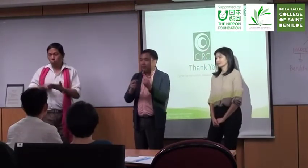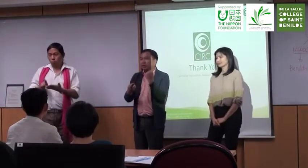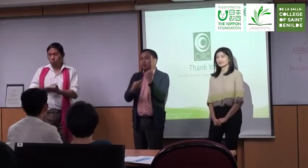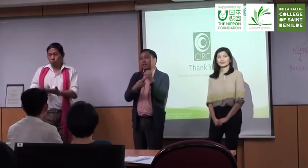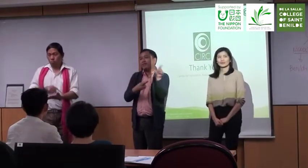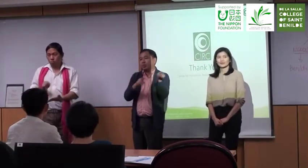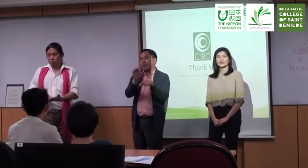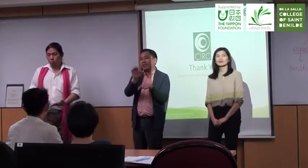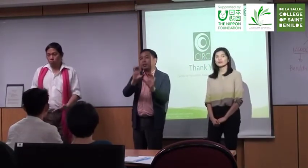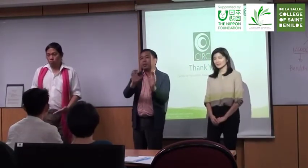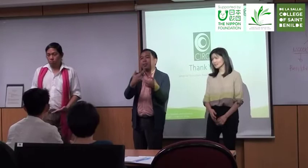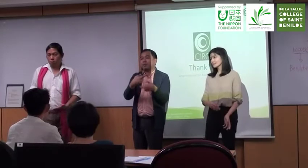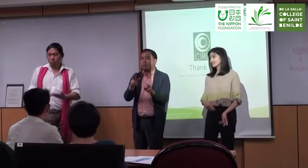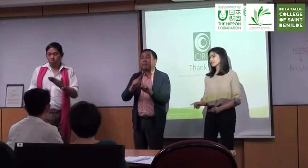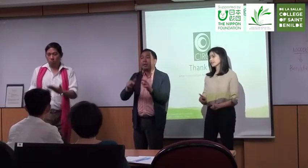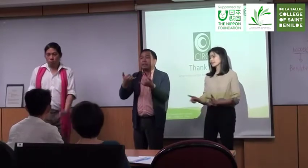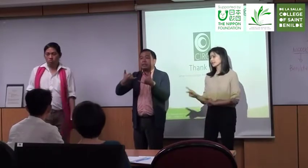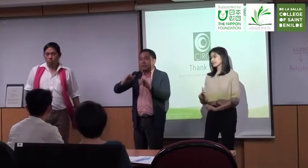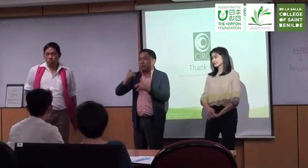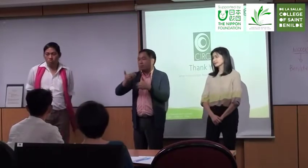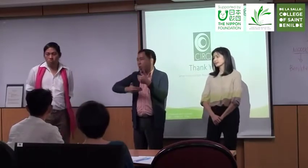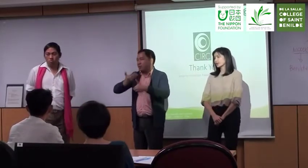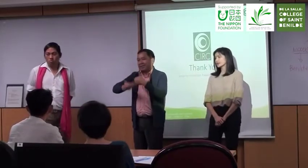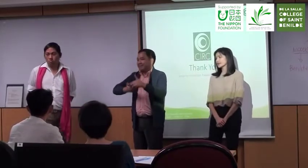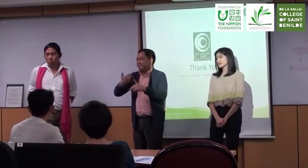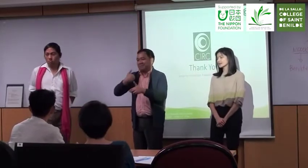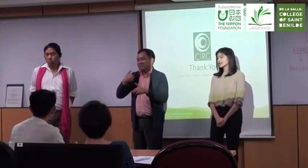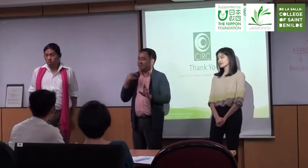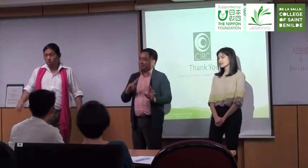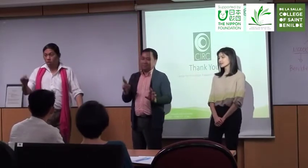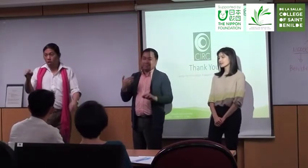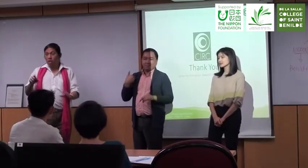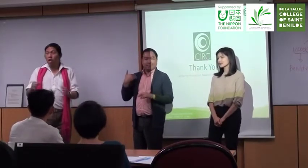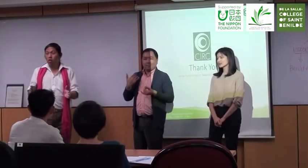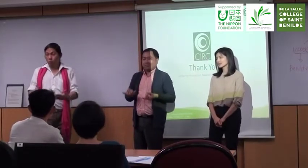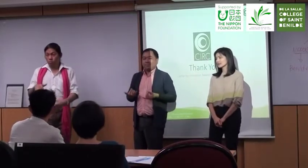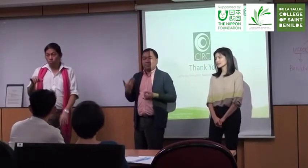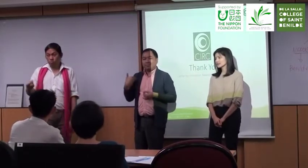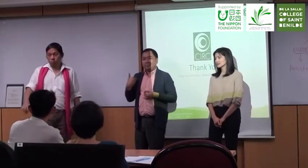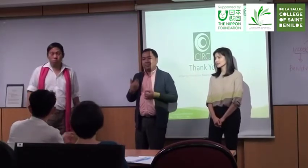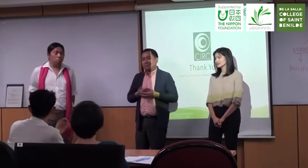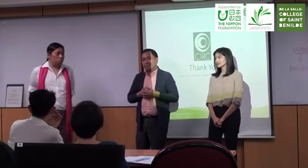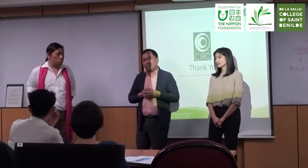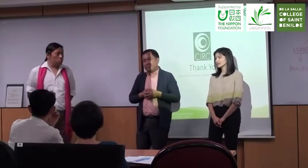But it's still in the process, But it's still in the... process being purchased.